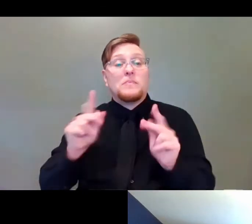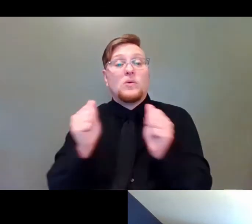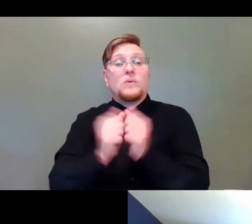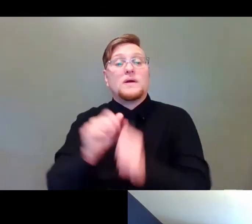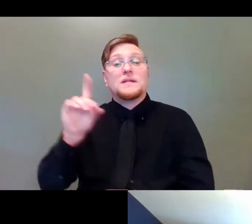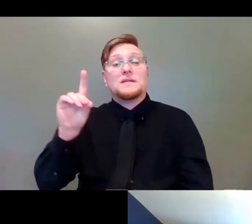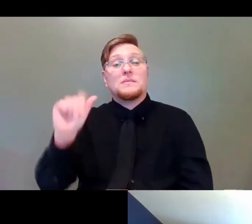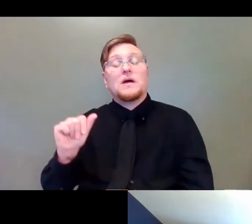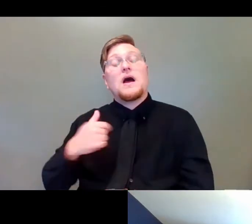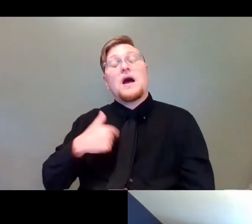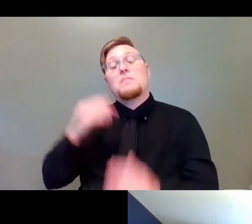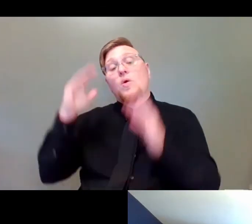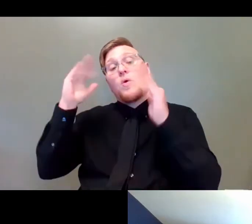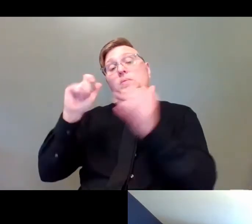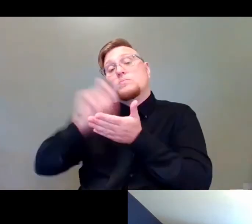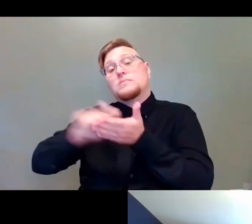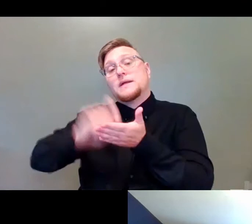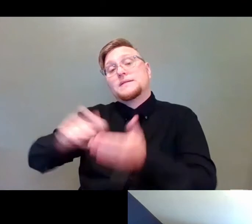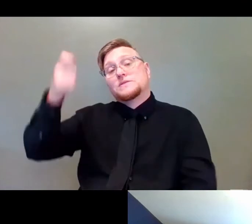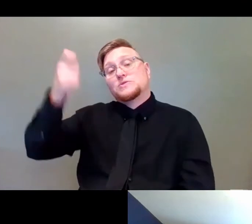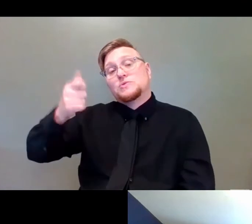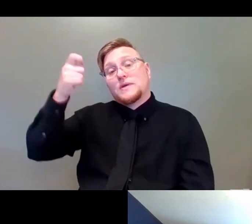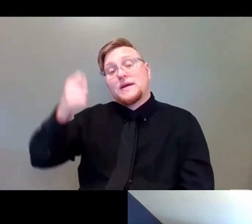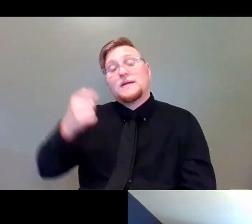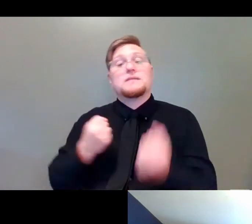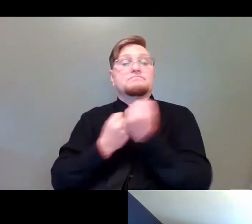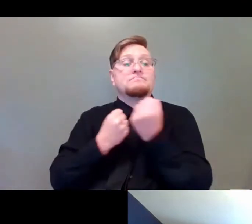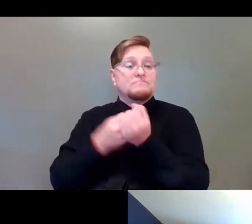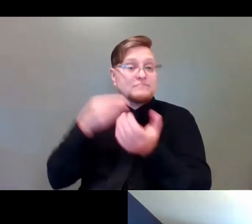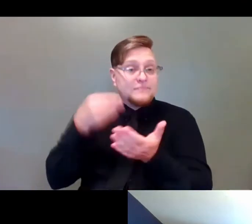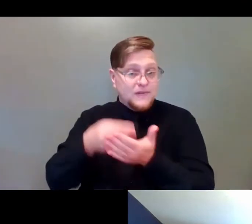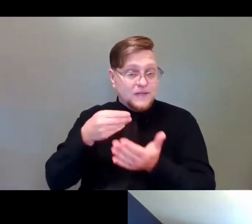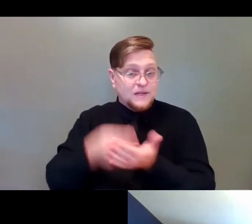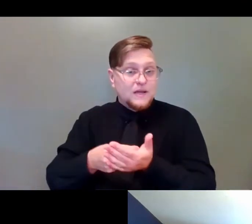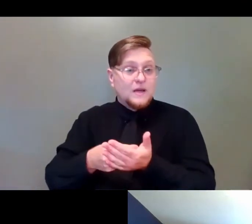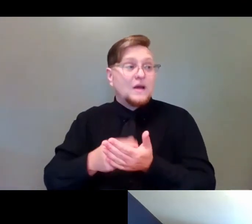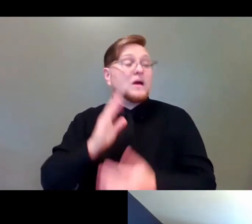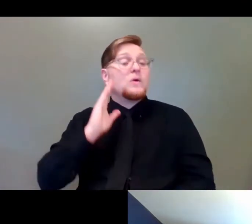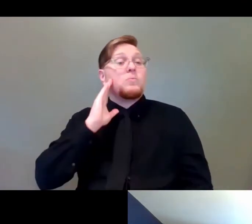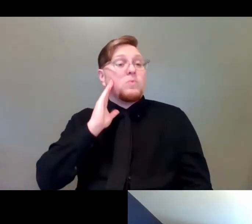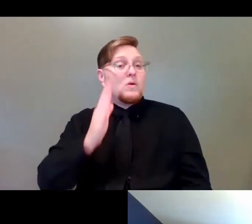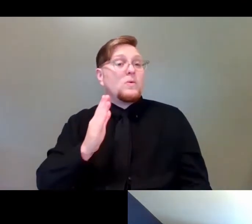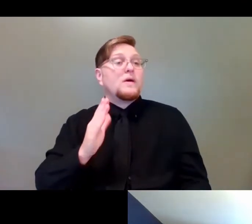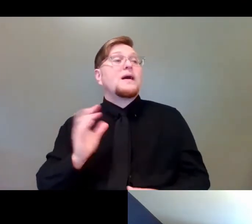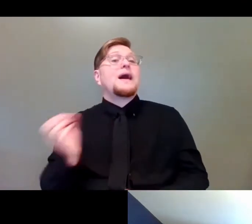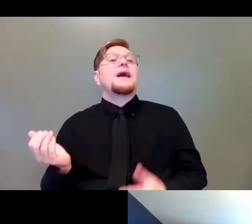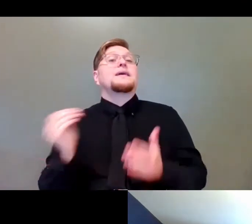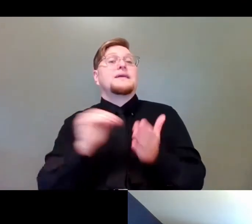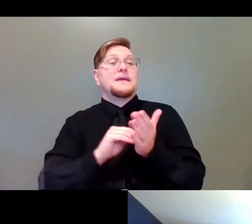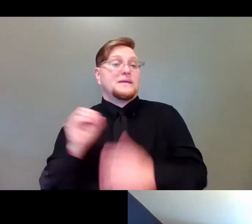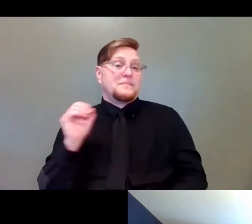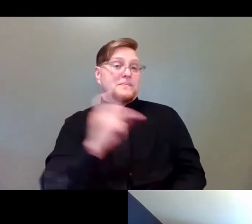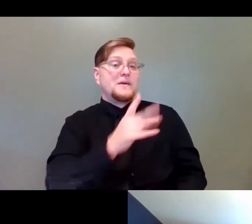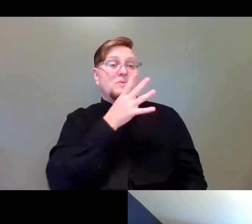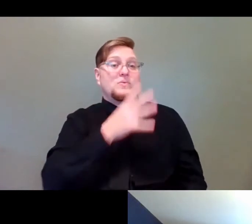and hopefully getting this funding, that again, back to what I said, we're letting disabled women leaders lead, so